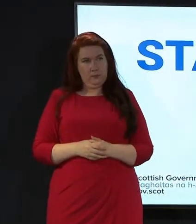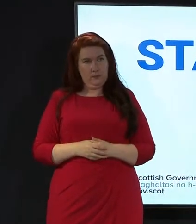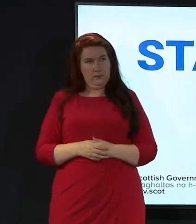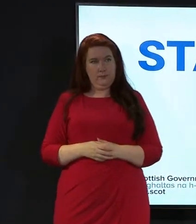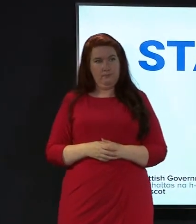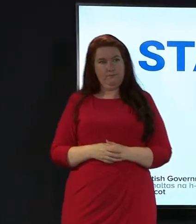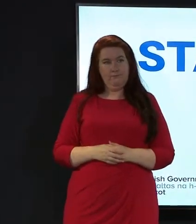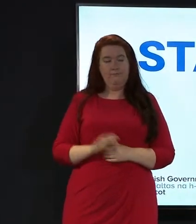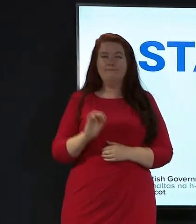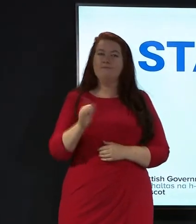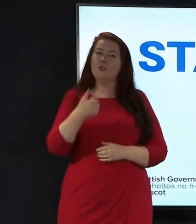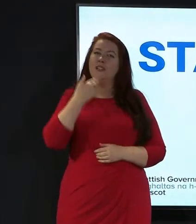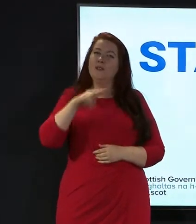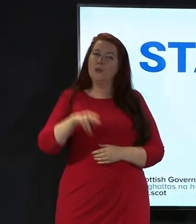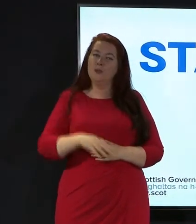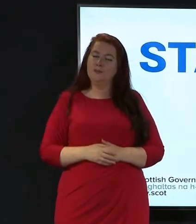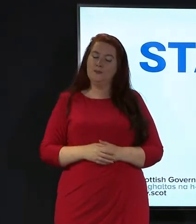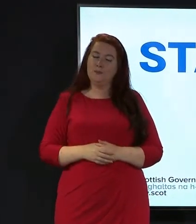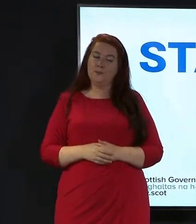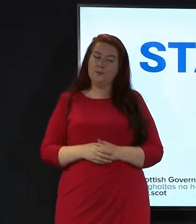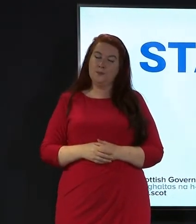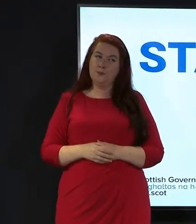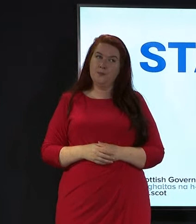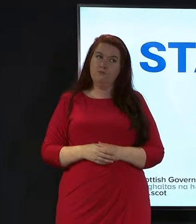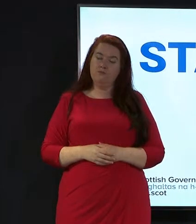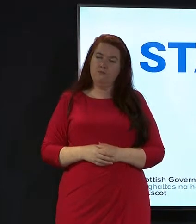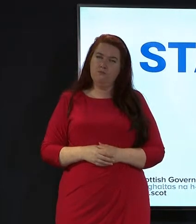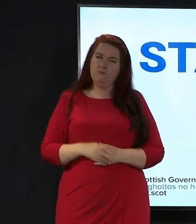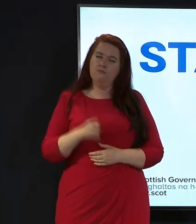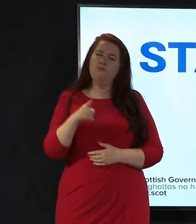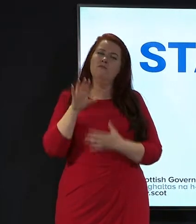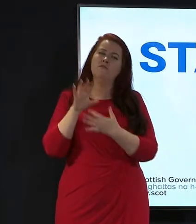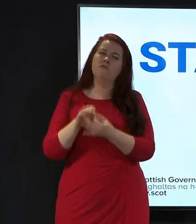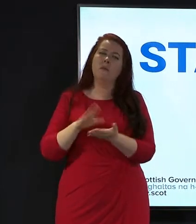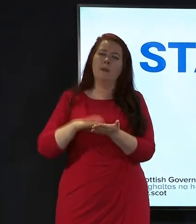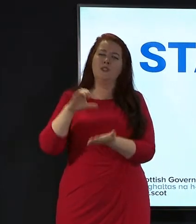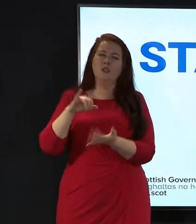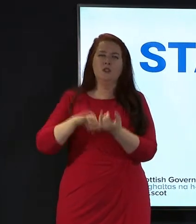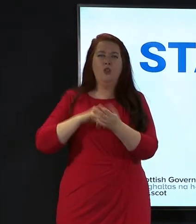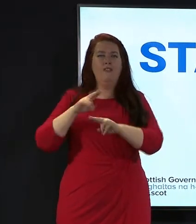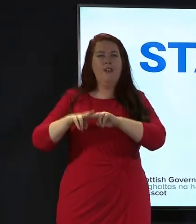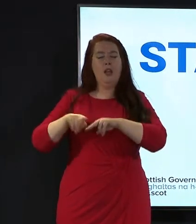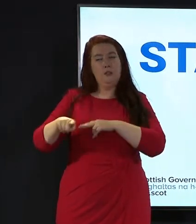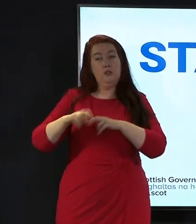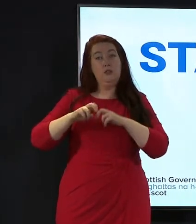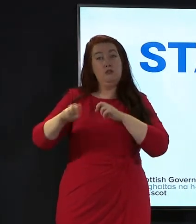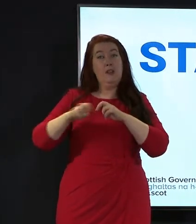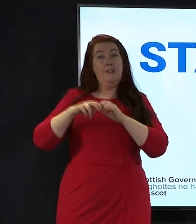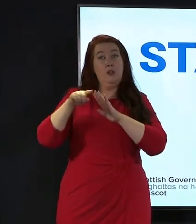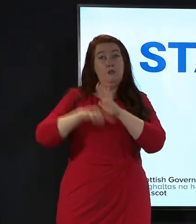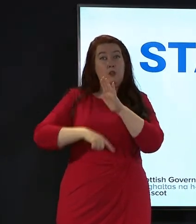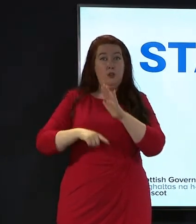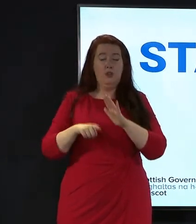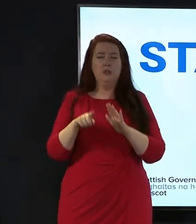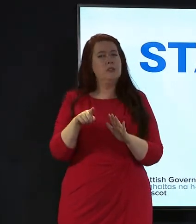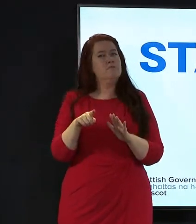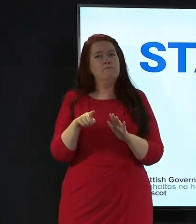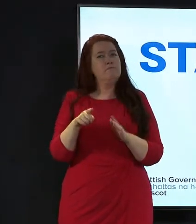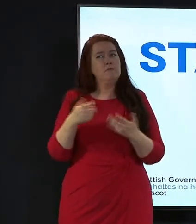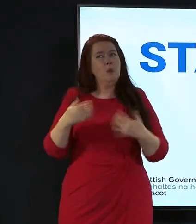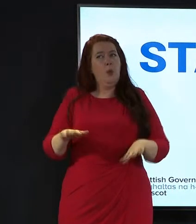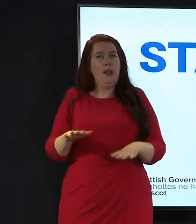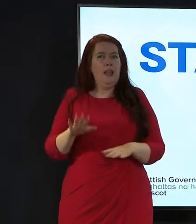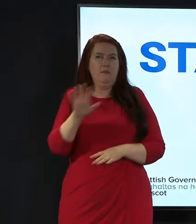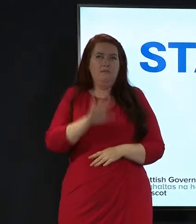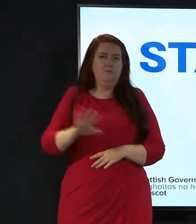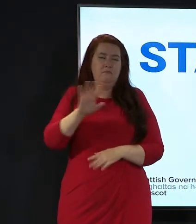Hi, thank you. Good afternoon. Just on the Manchester and Salford travel ban again, it only actually lasted just